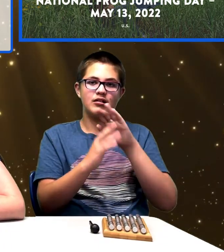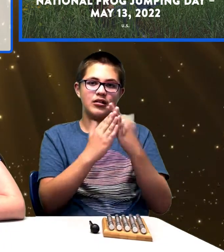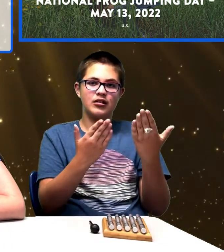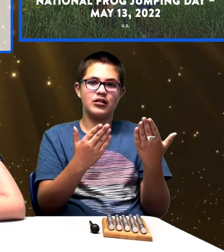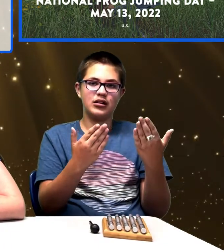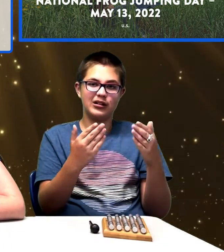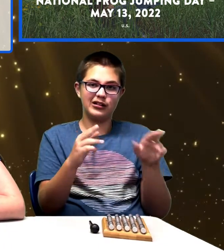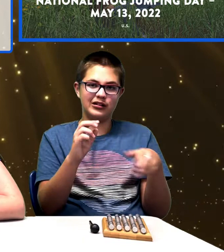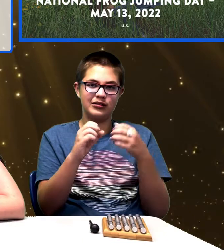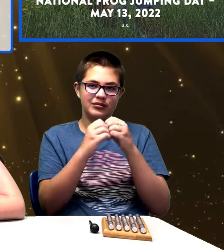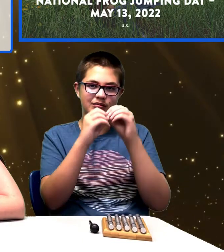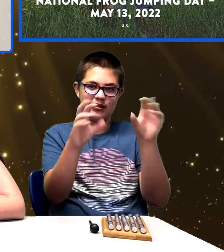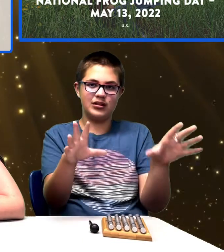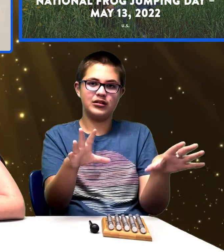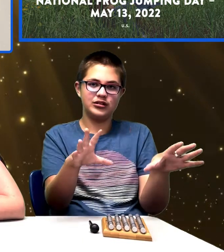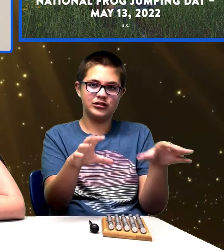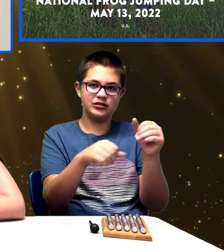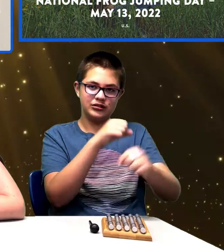that there are approximately